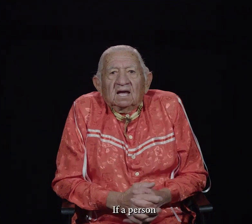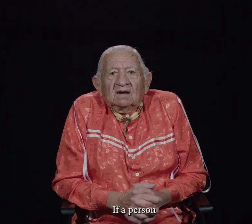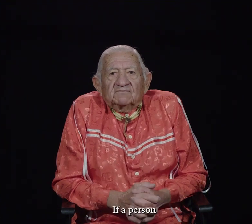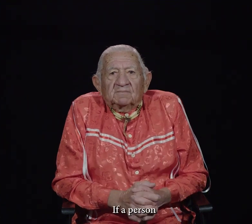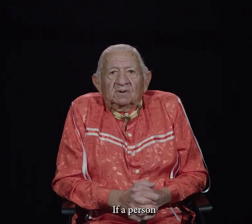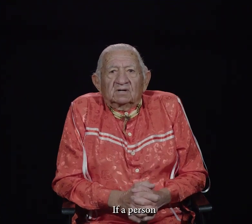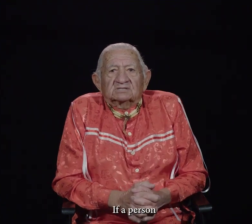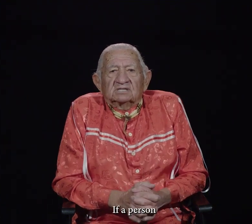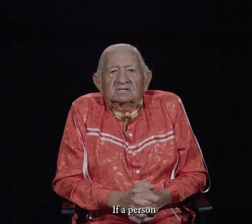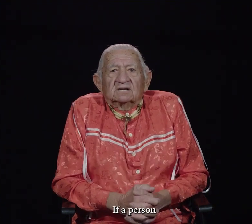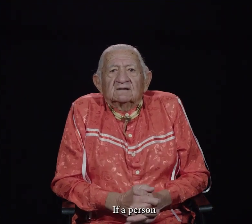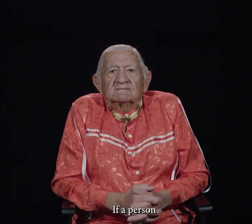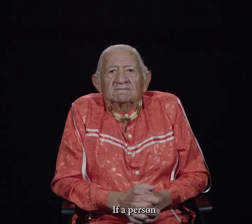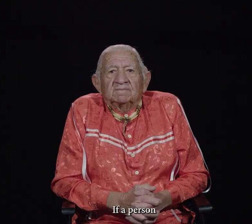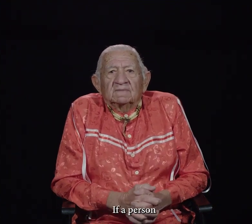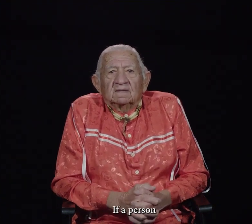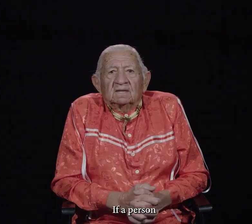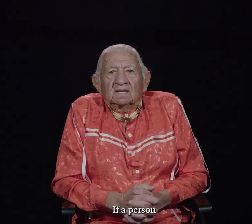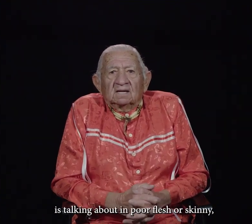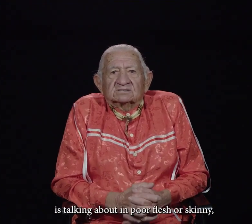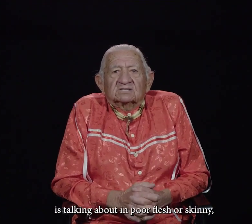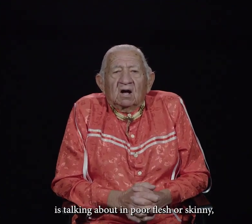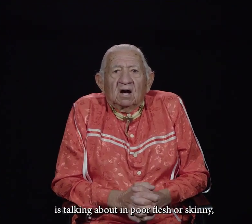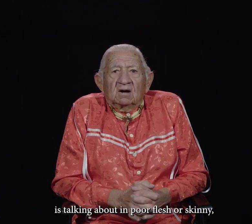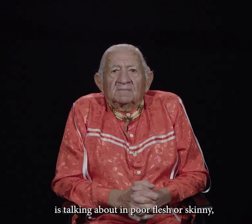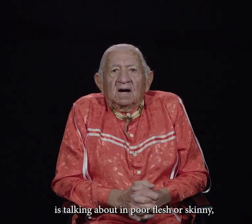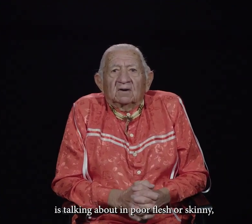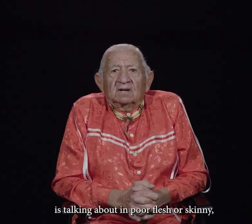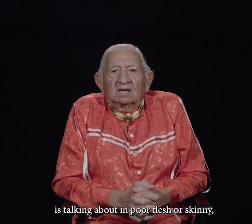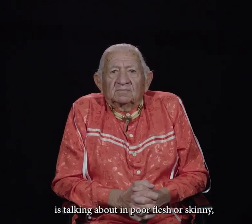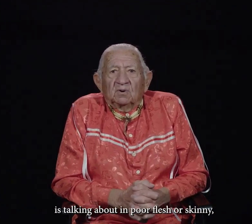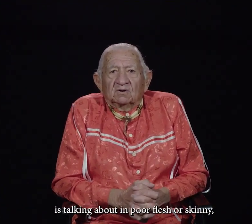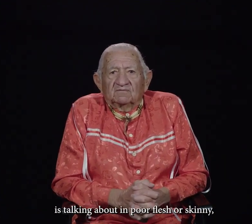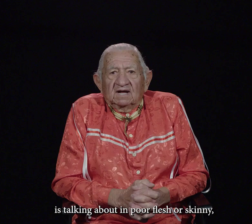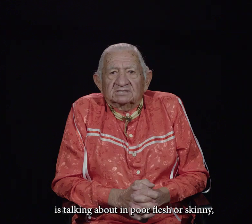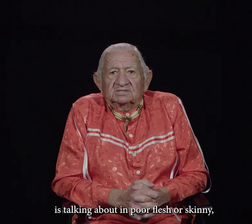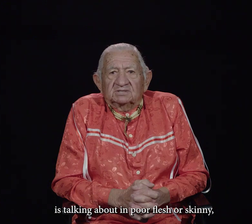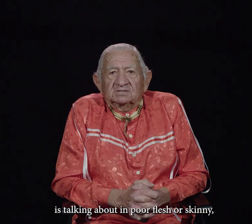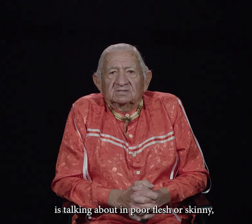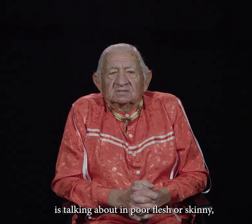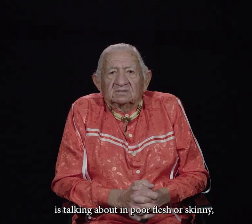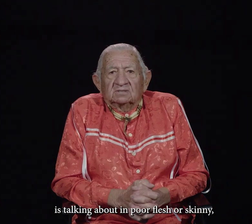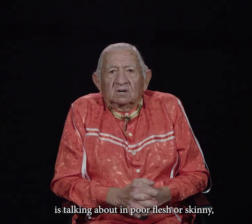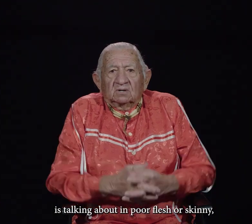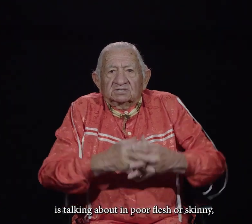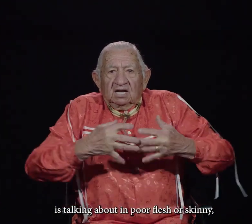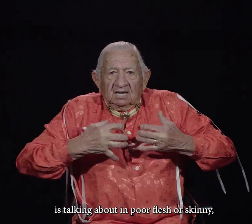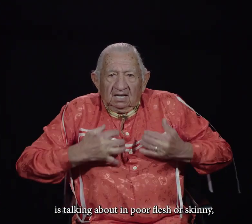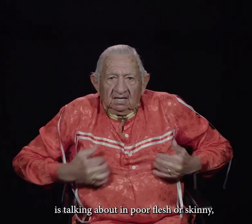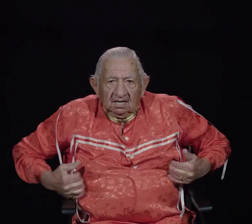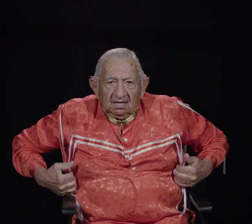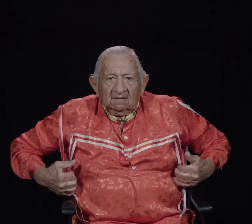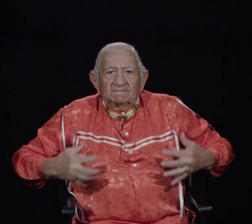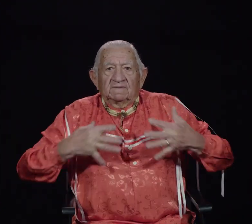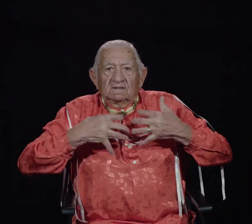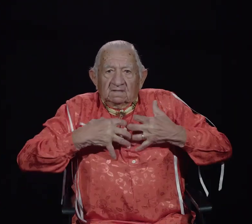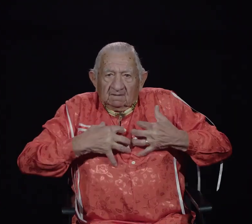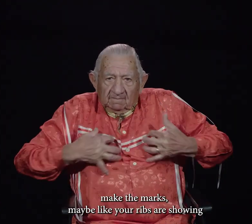If a person is talked about in poor flesh or skinny, make